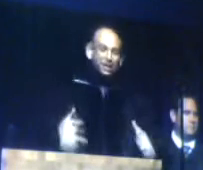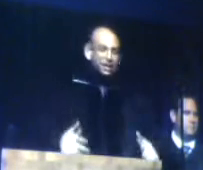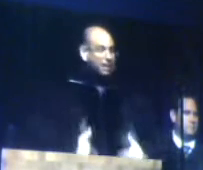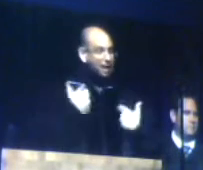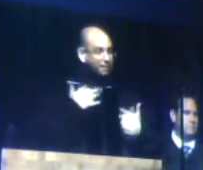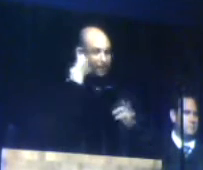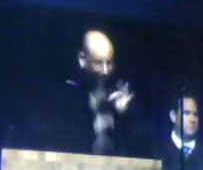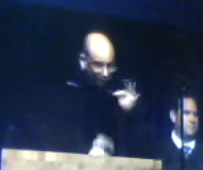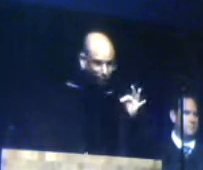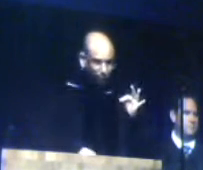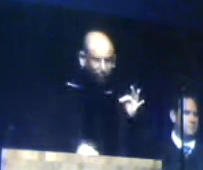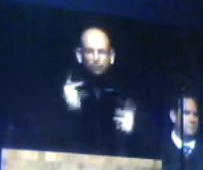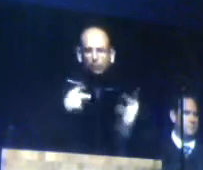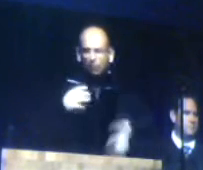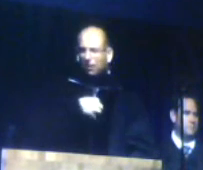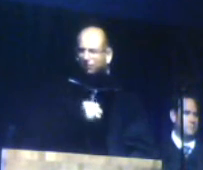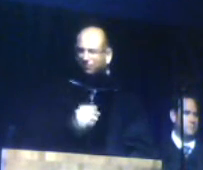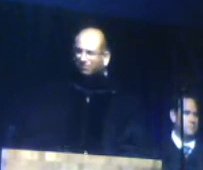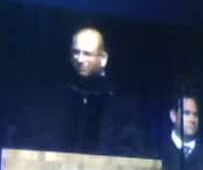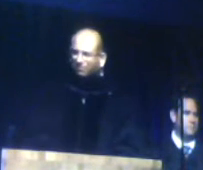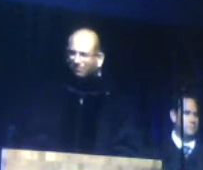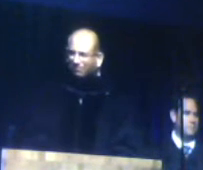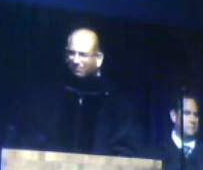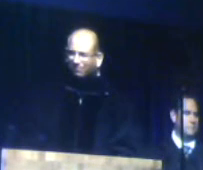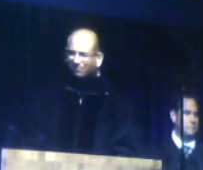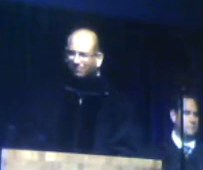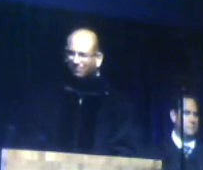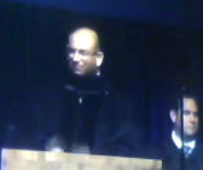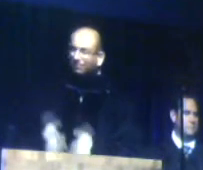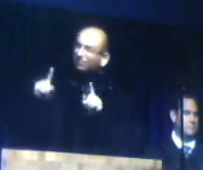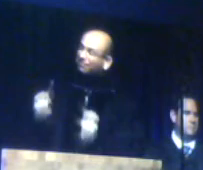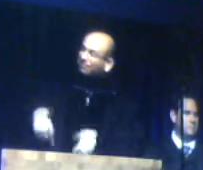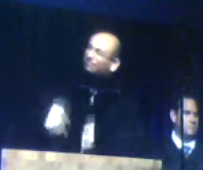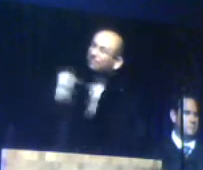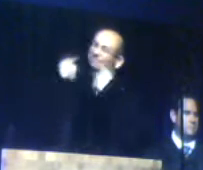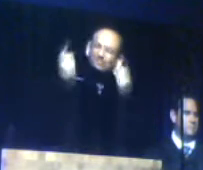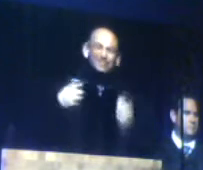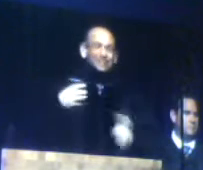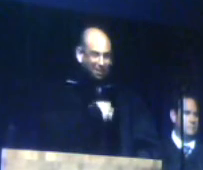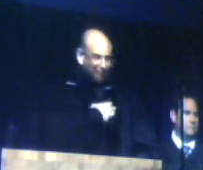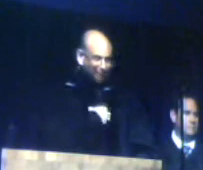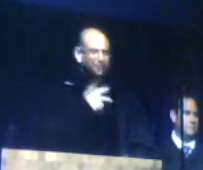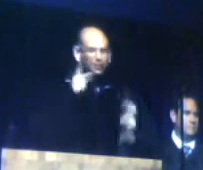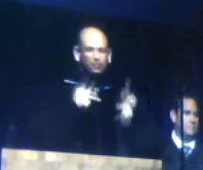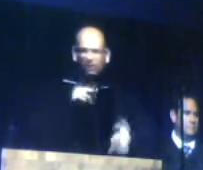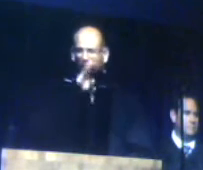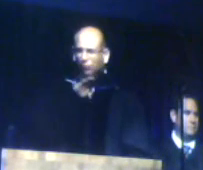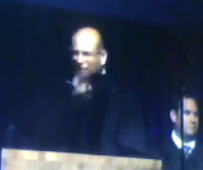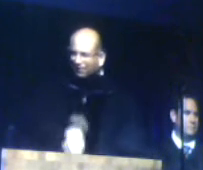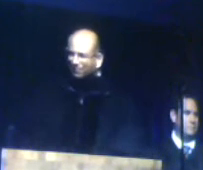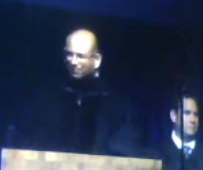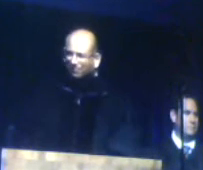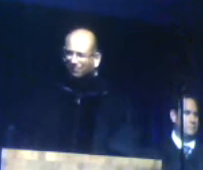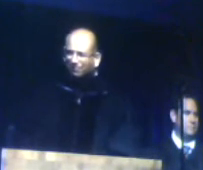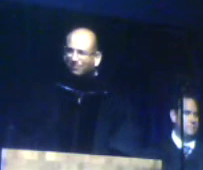And up until now, because of unfairness, people have complained. And because people have complained, there has been